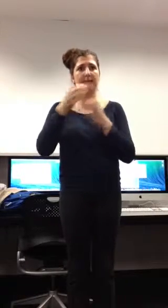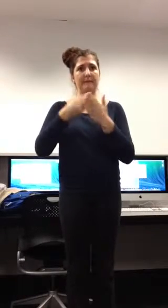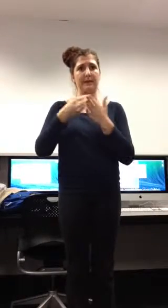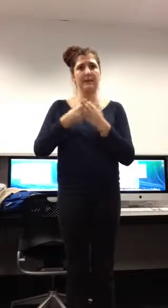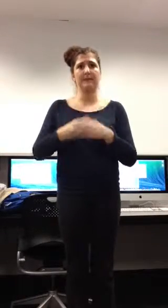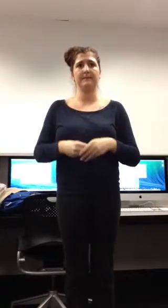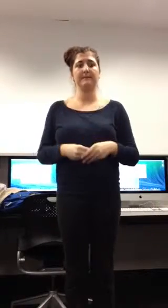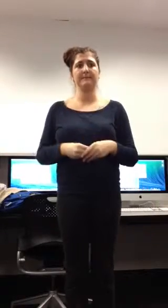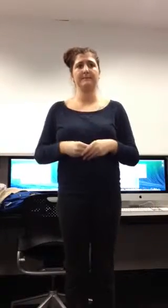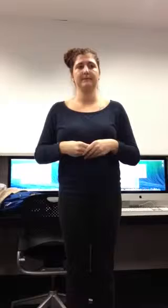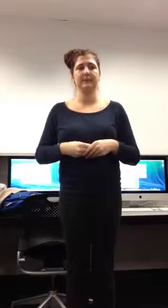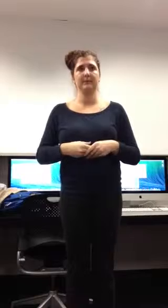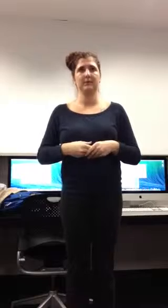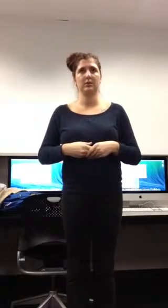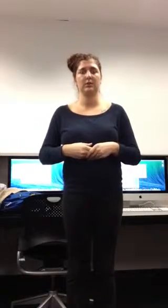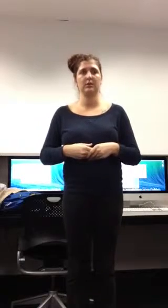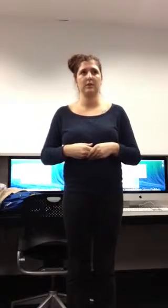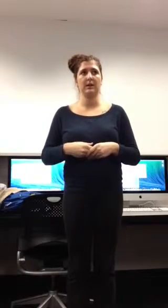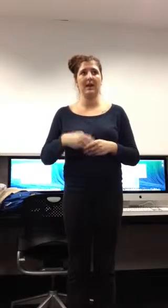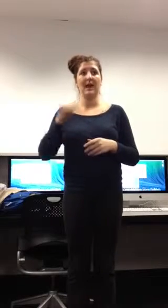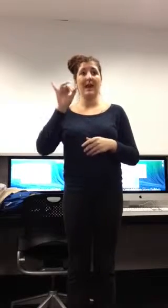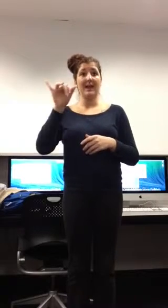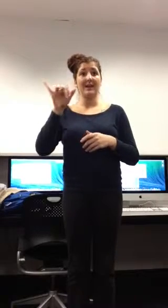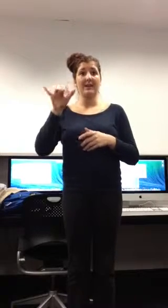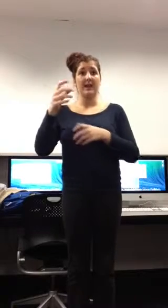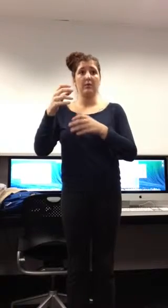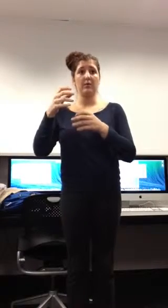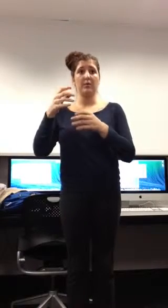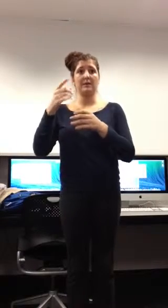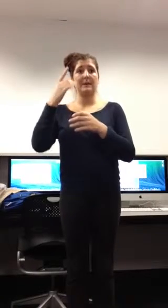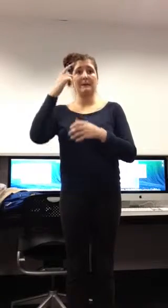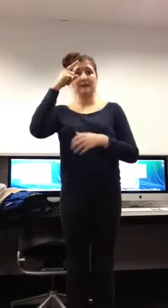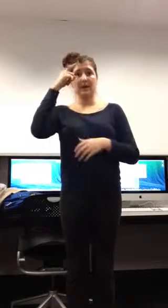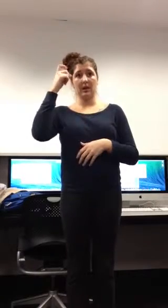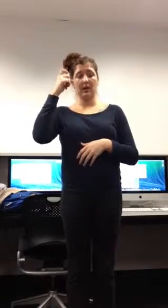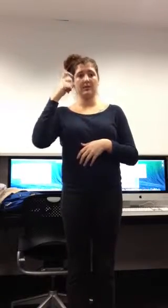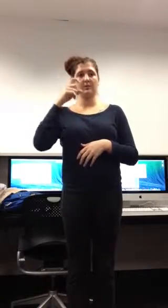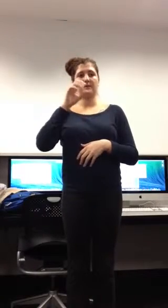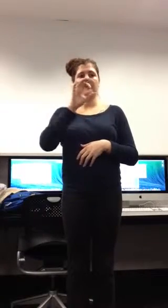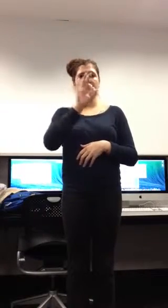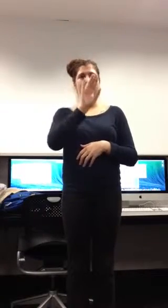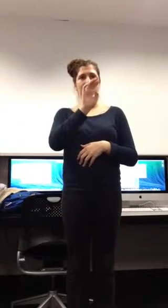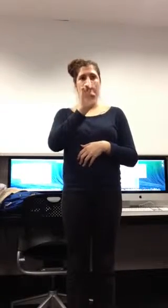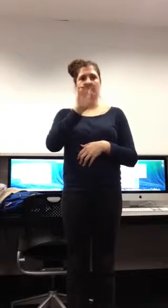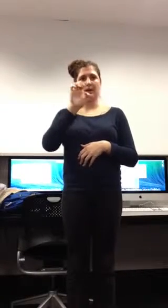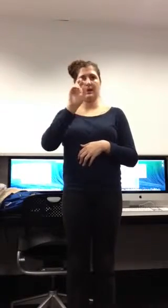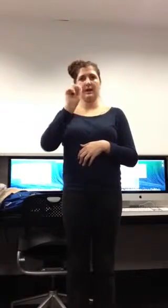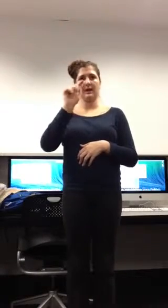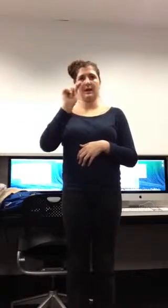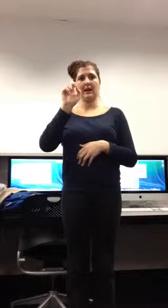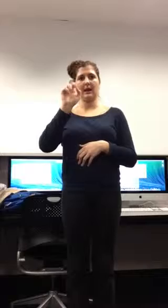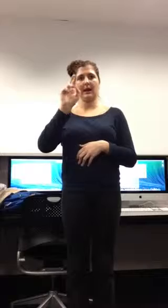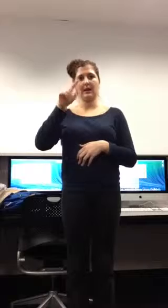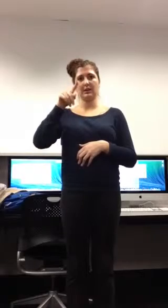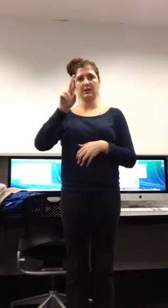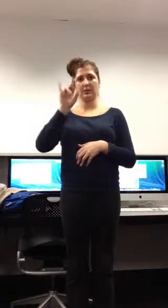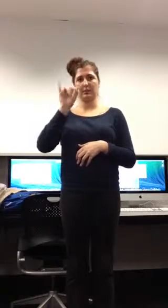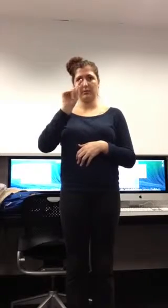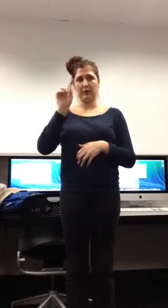about because of free enterprise. This progress came about when there was little,